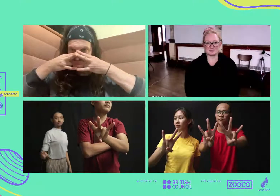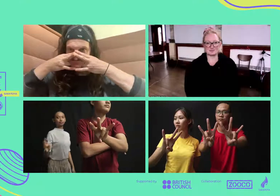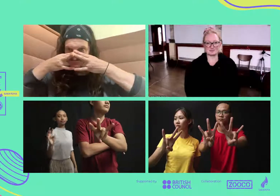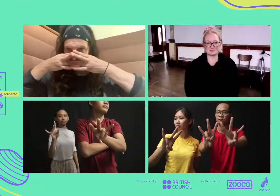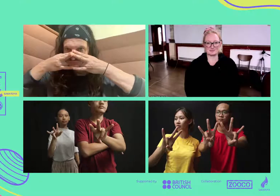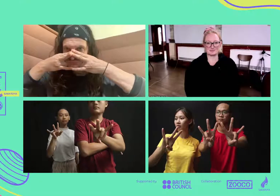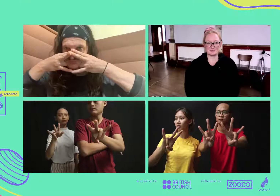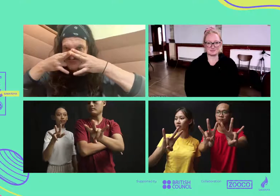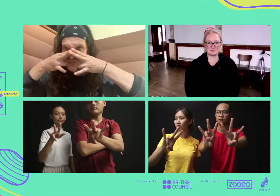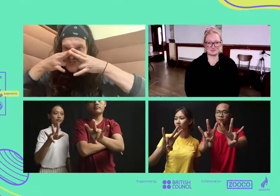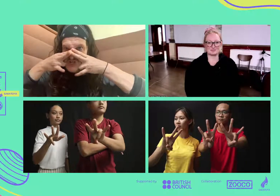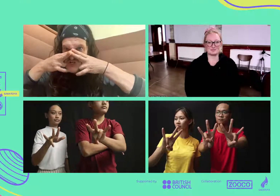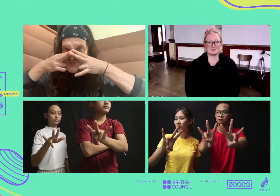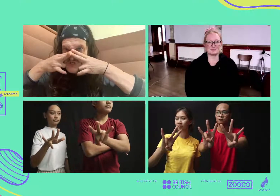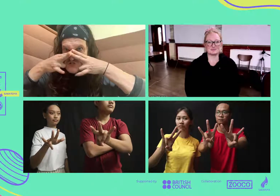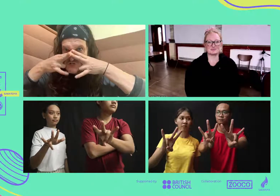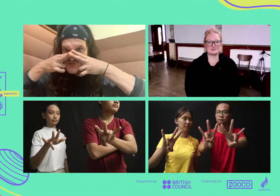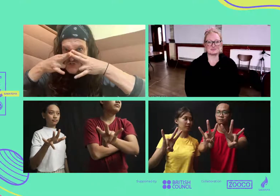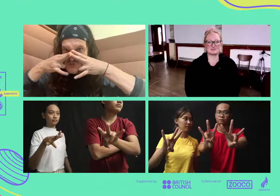is this.